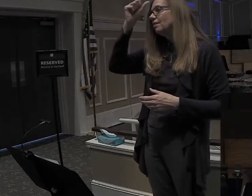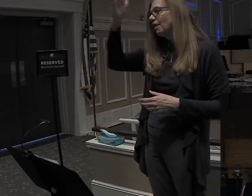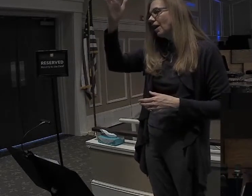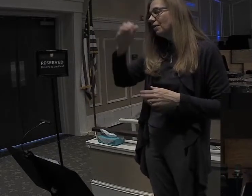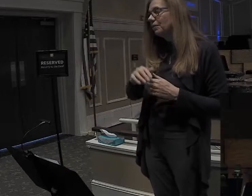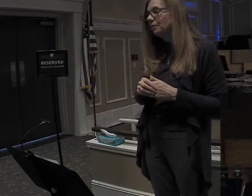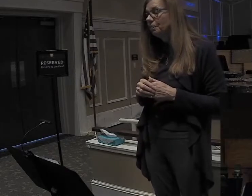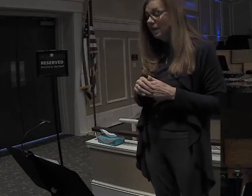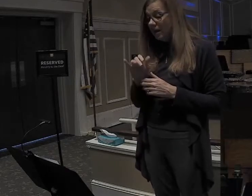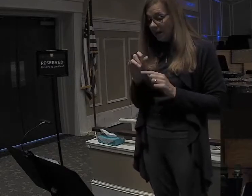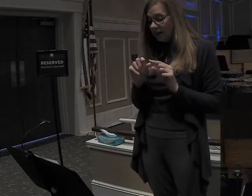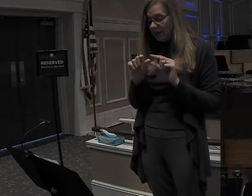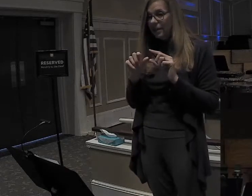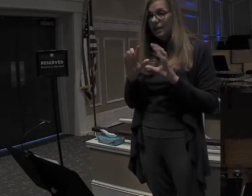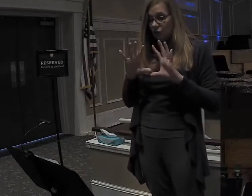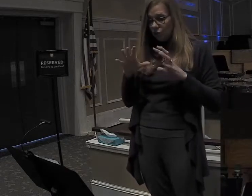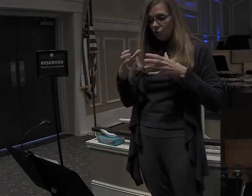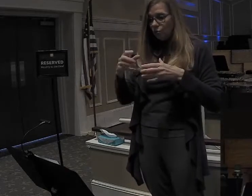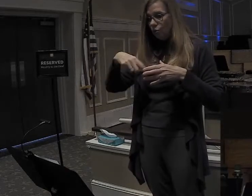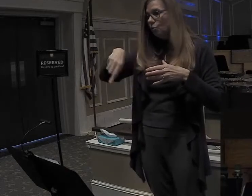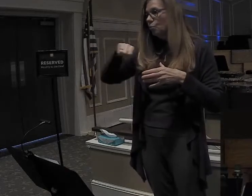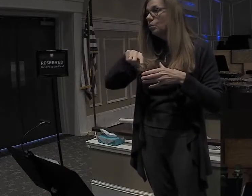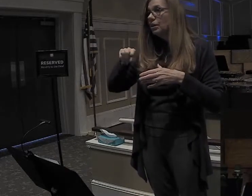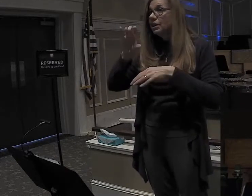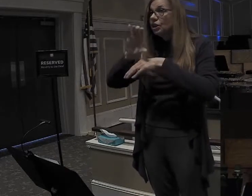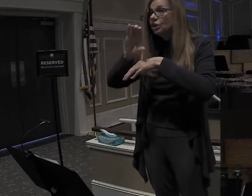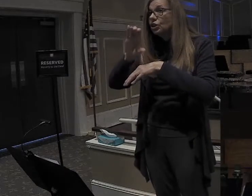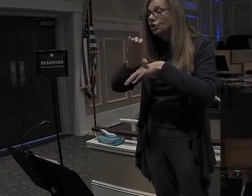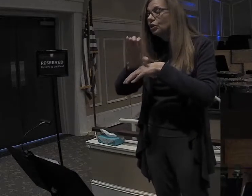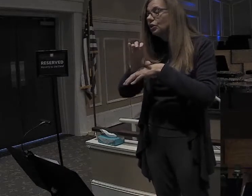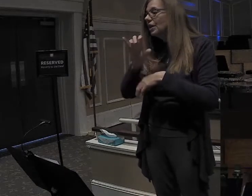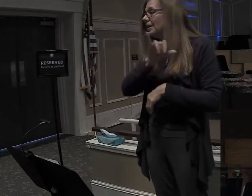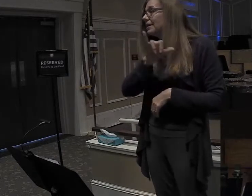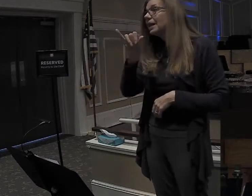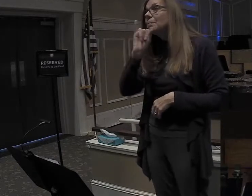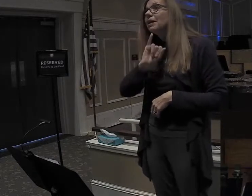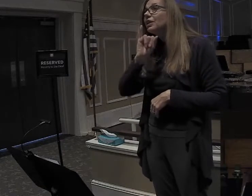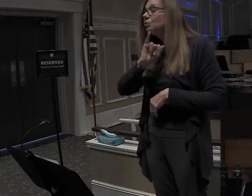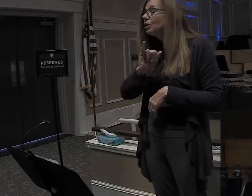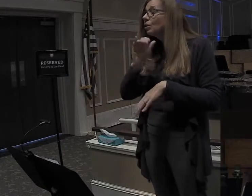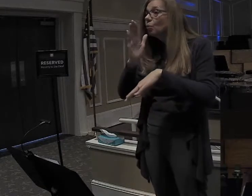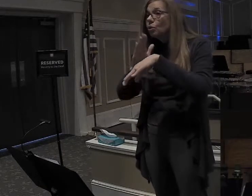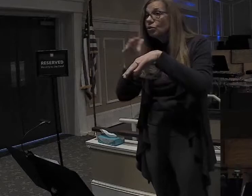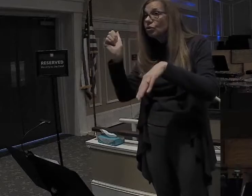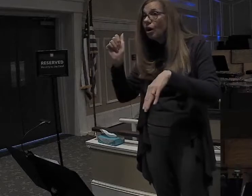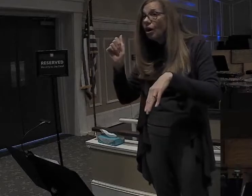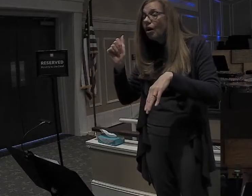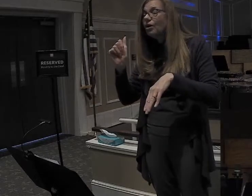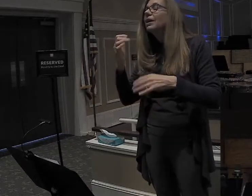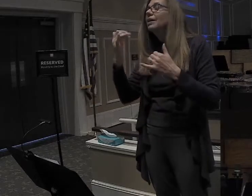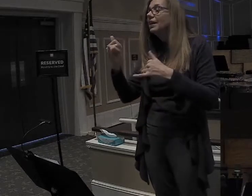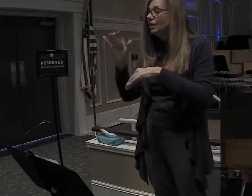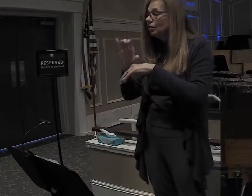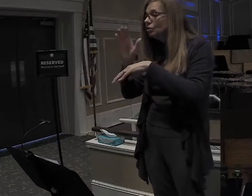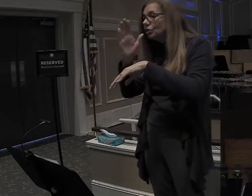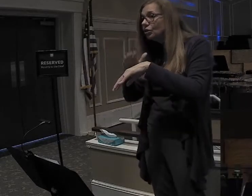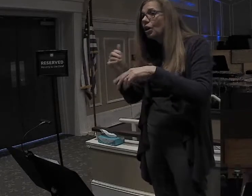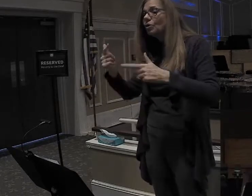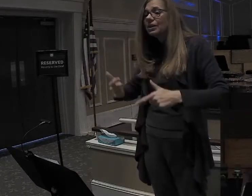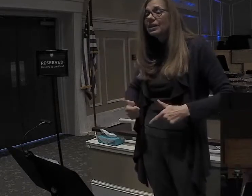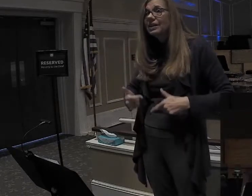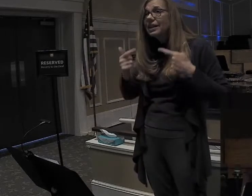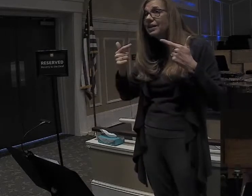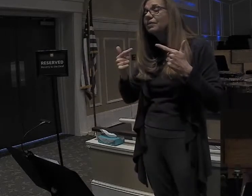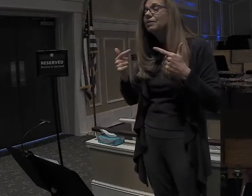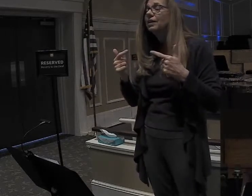this group, the church, just as Israel was called to do, now we are called to live in such a